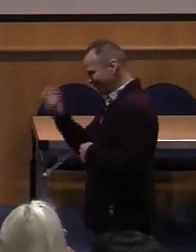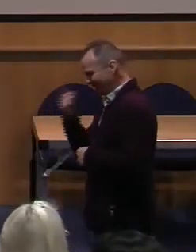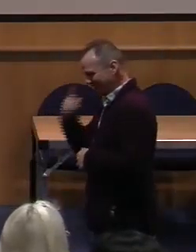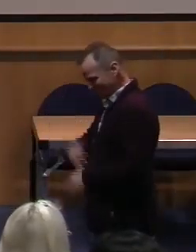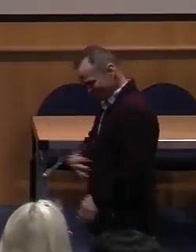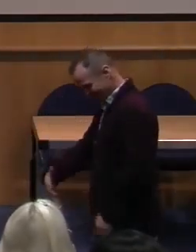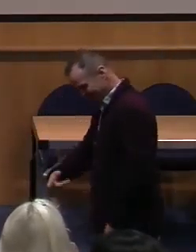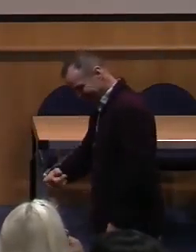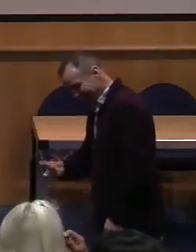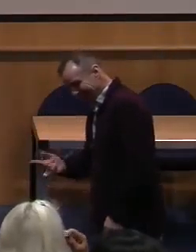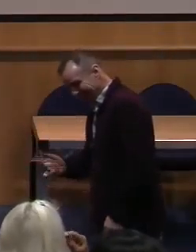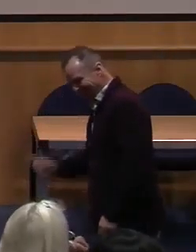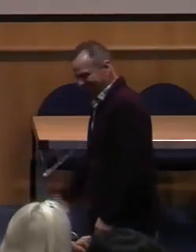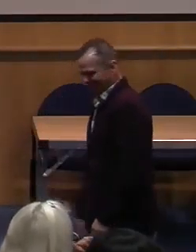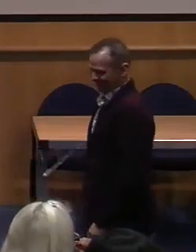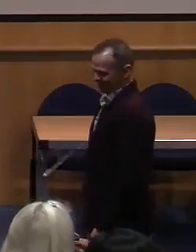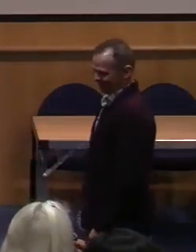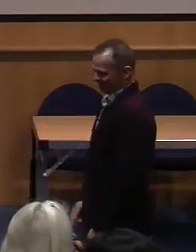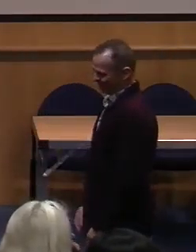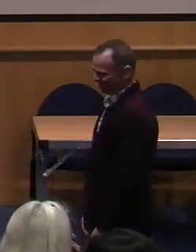Not that way, sorry. We go around. We go around that way.